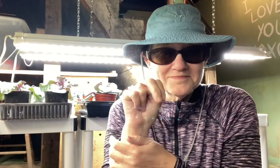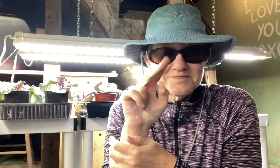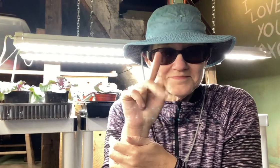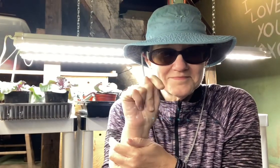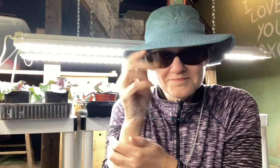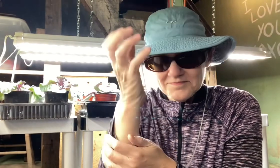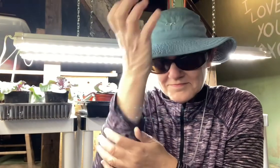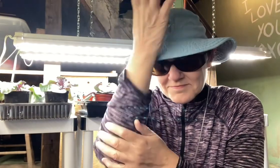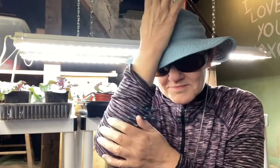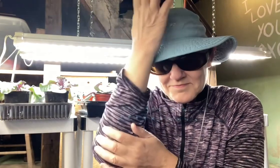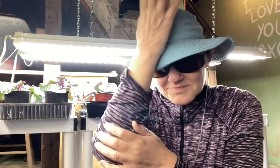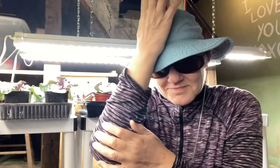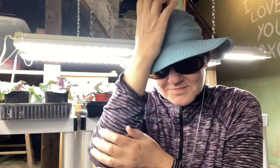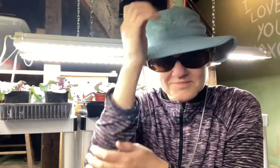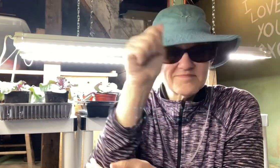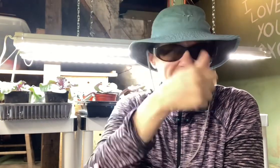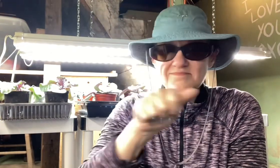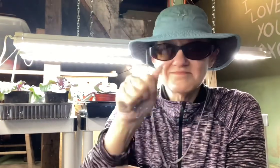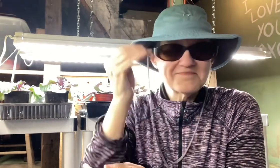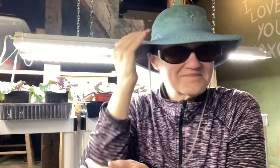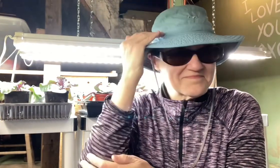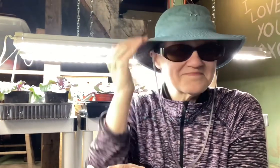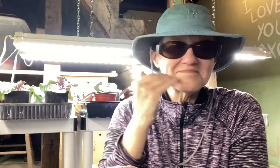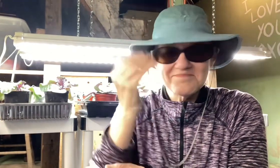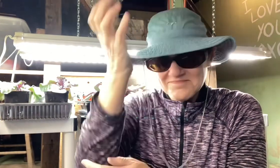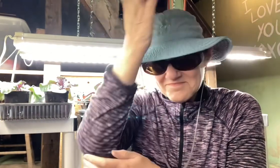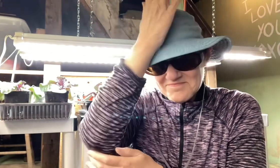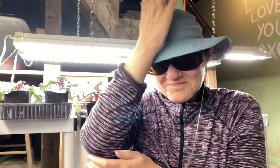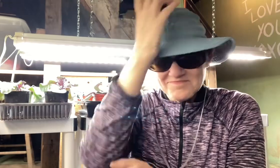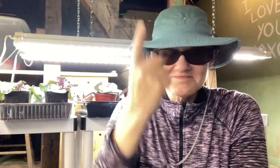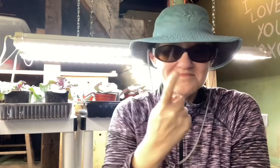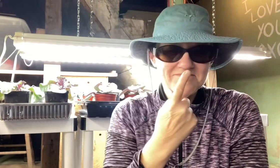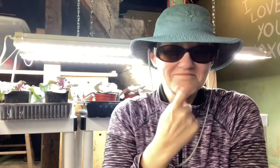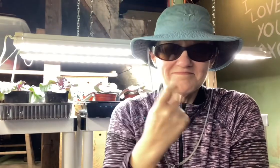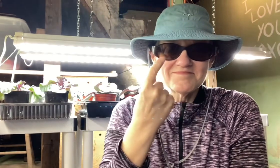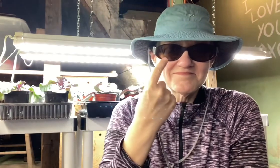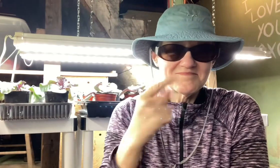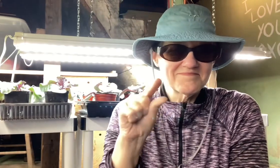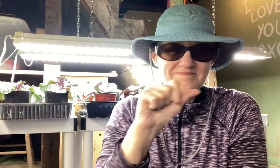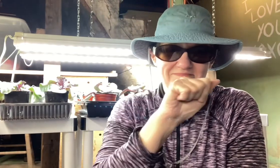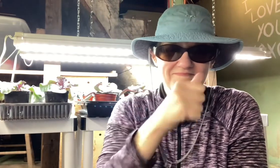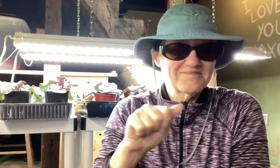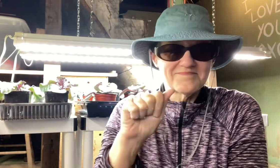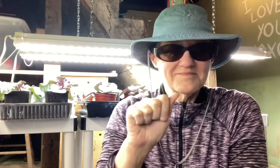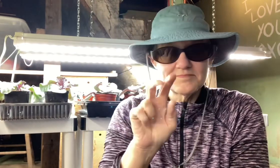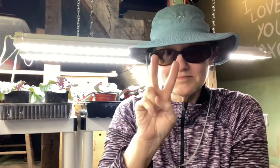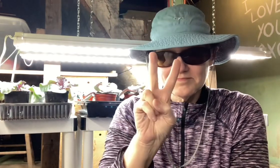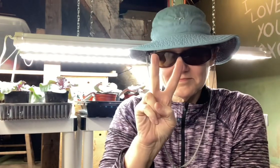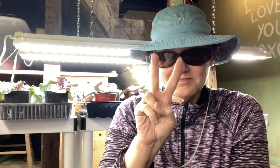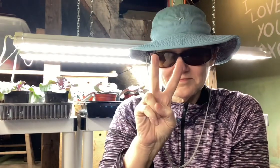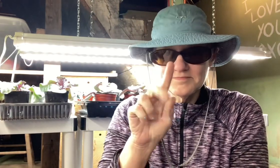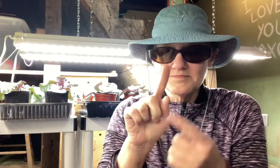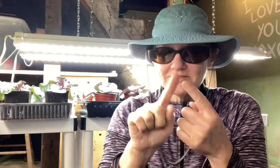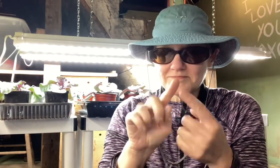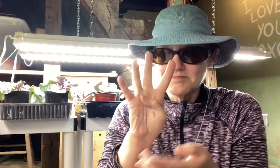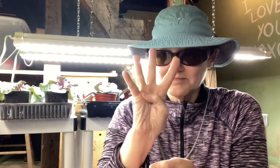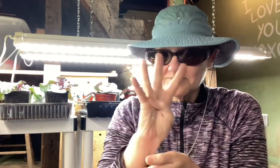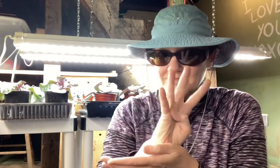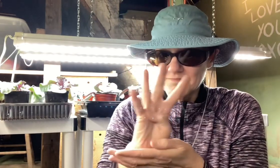Now we're going to want to transplant the cabbage, any head cabbage, red or green, it doesn't matter, 2 to